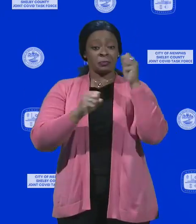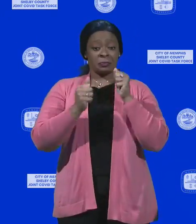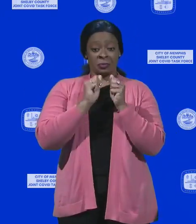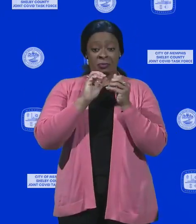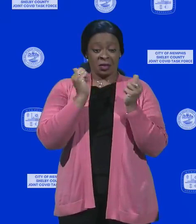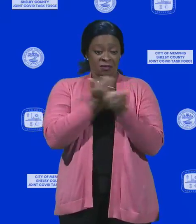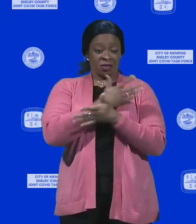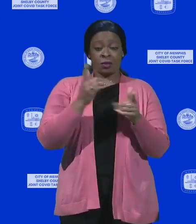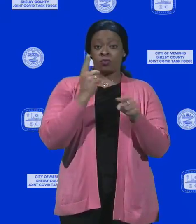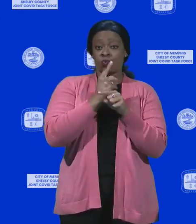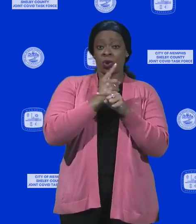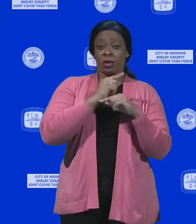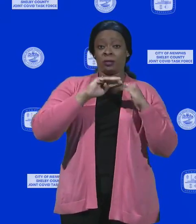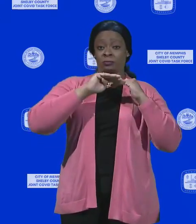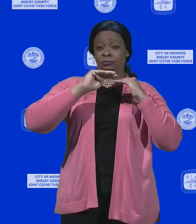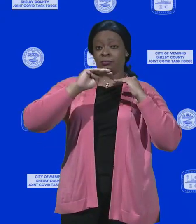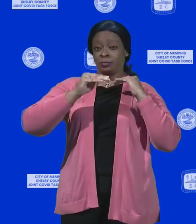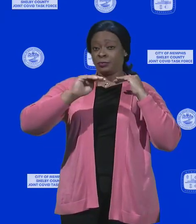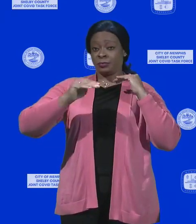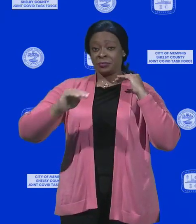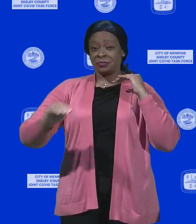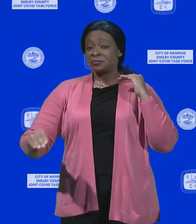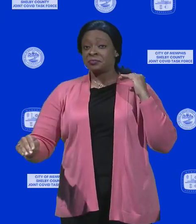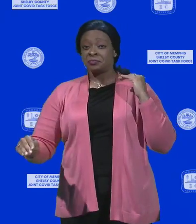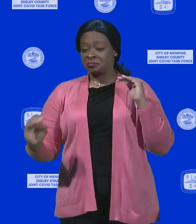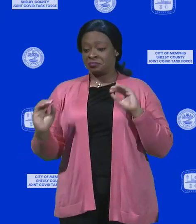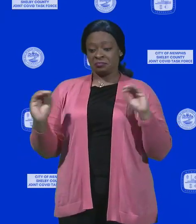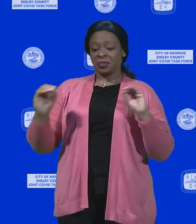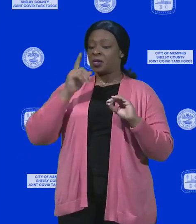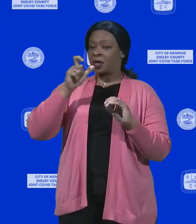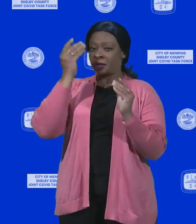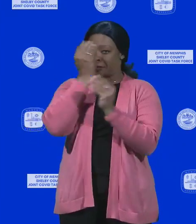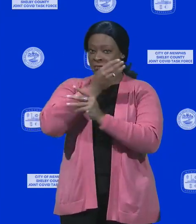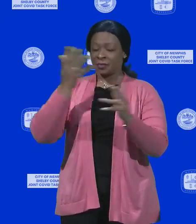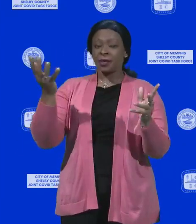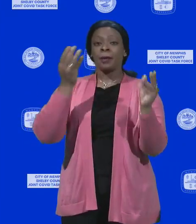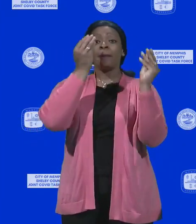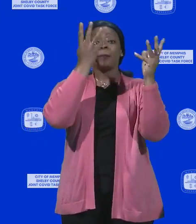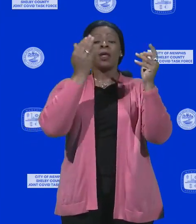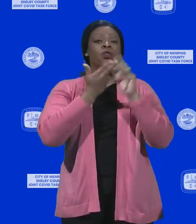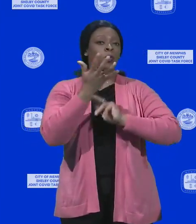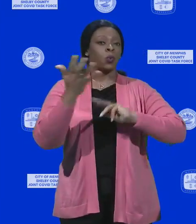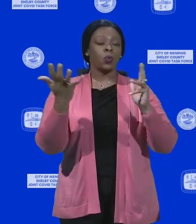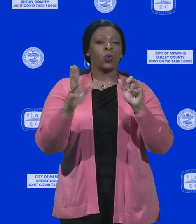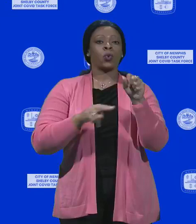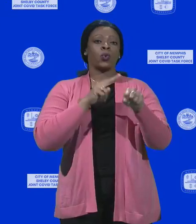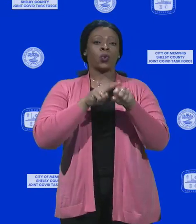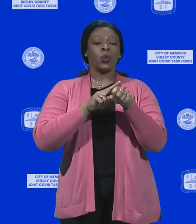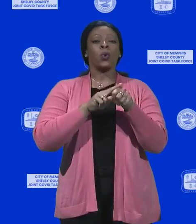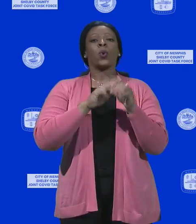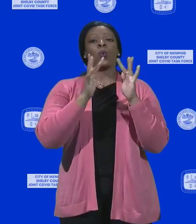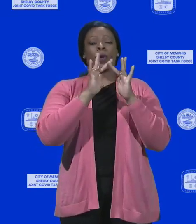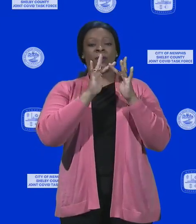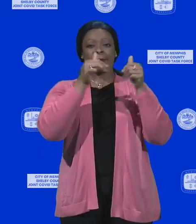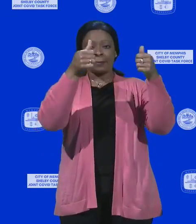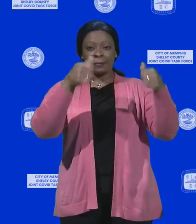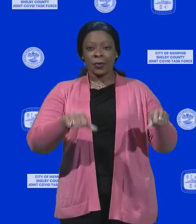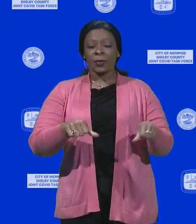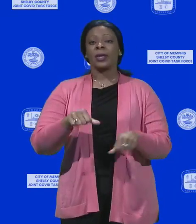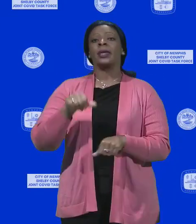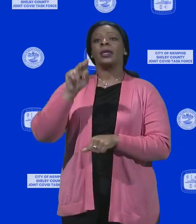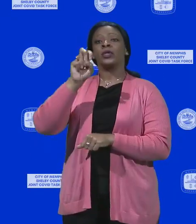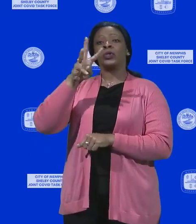to go in the right direction, we see no need to do that. We'll continue to put information out through normal channels on our website and other